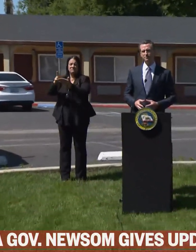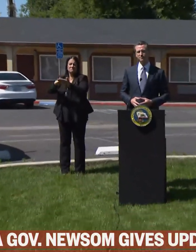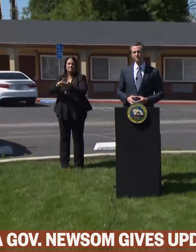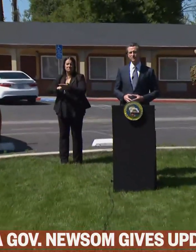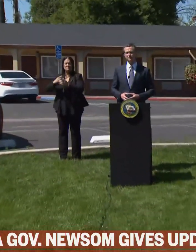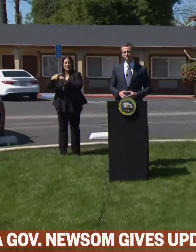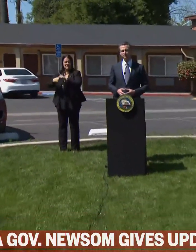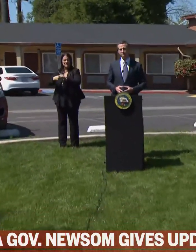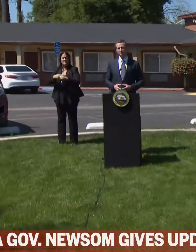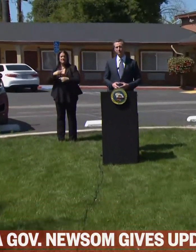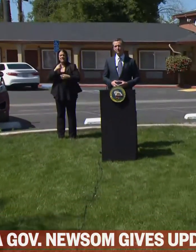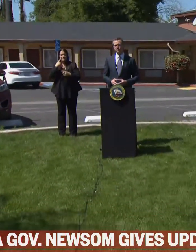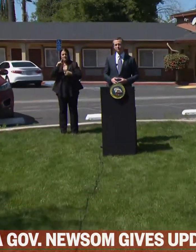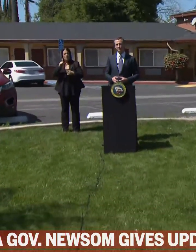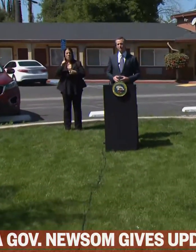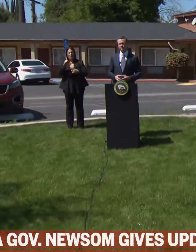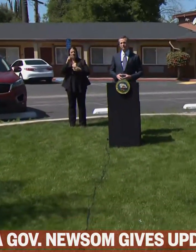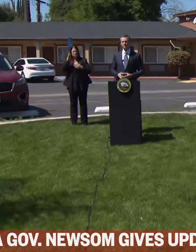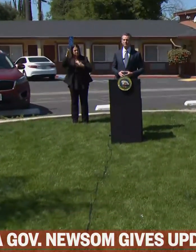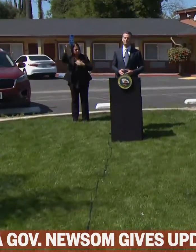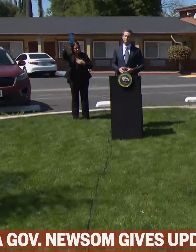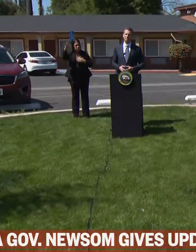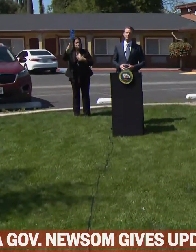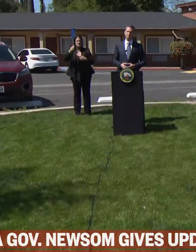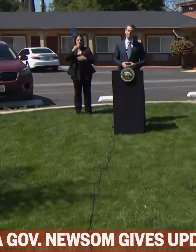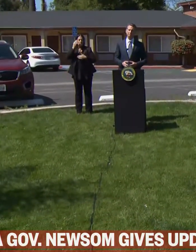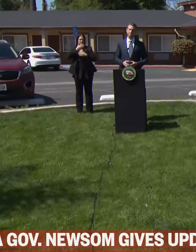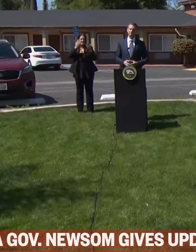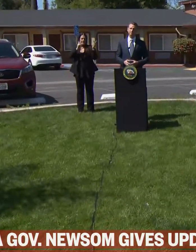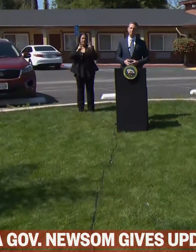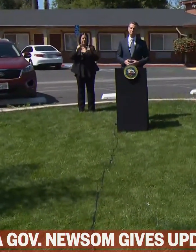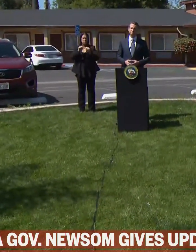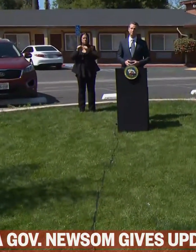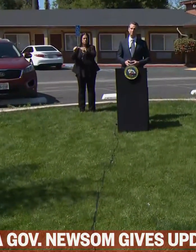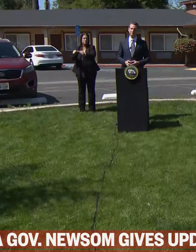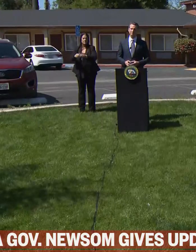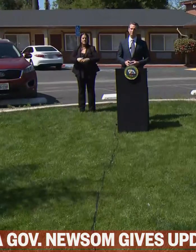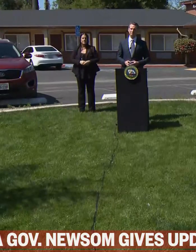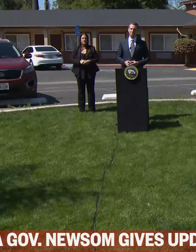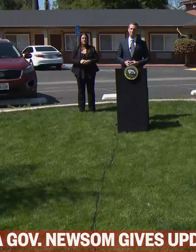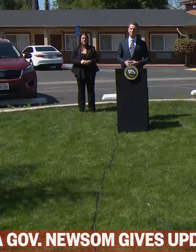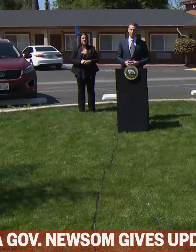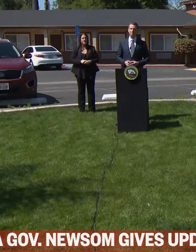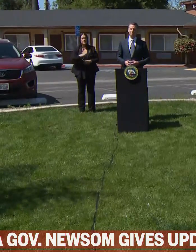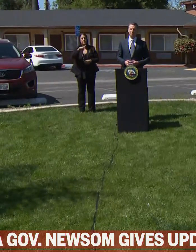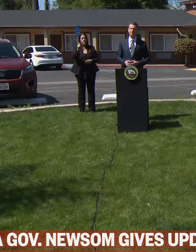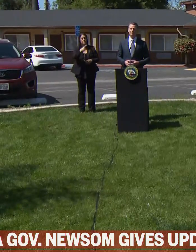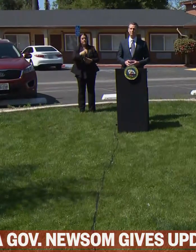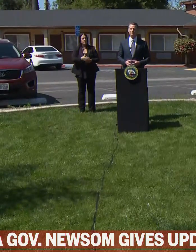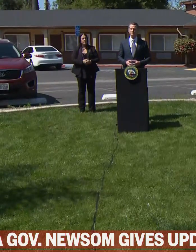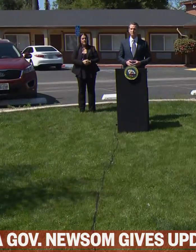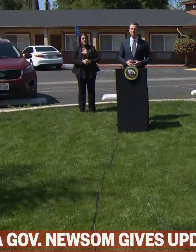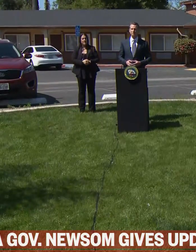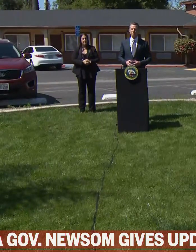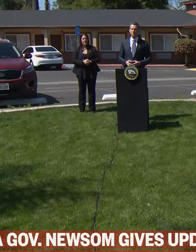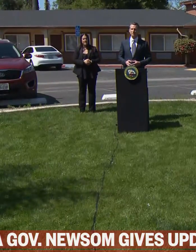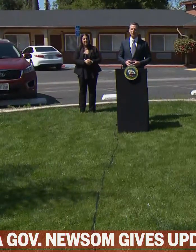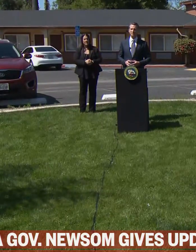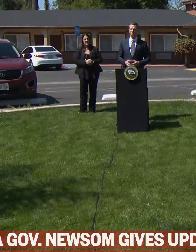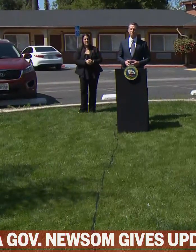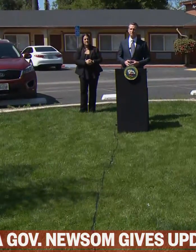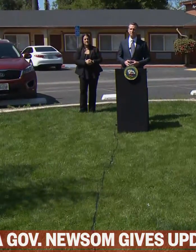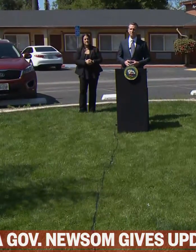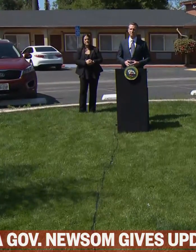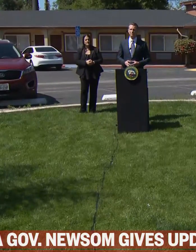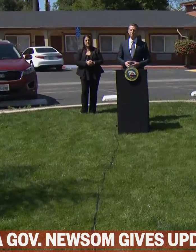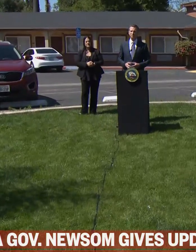And to follow up on that, some homeless advocates are saying that people aren't being moved off the street fast enough at this point. Can you clarify how many people